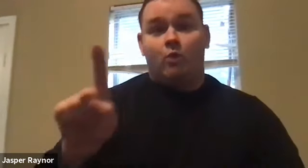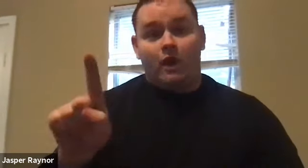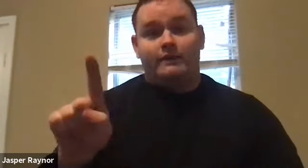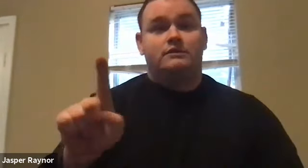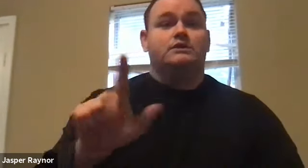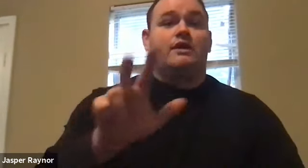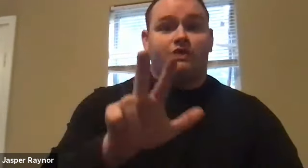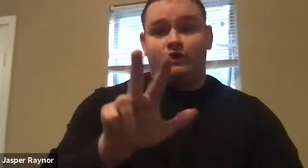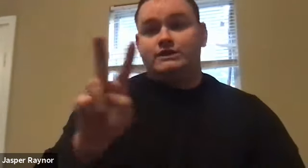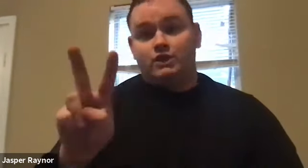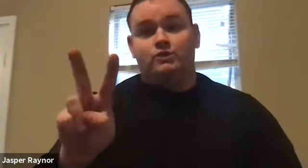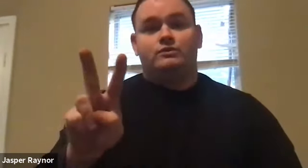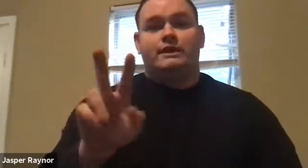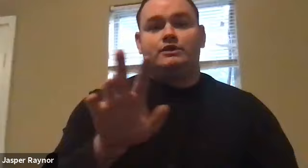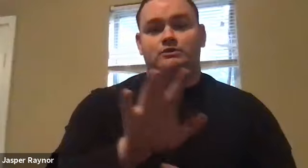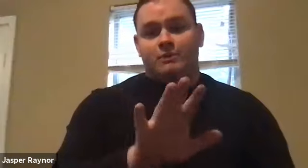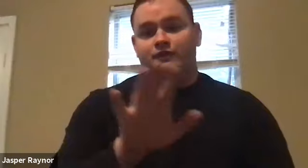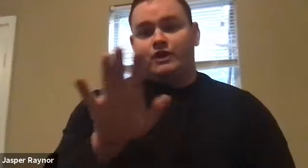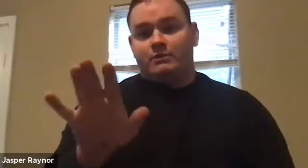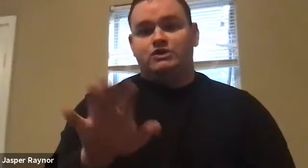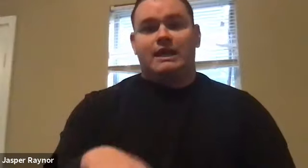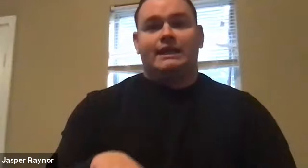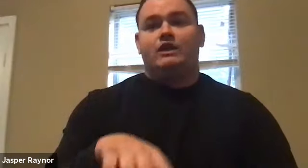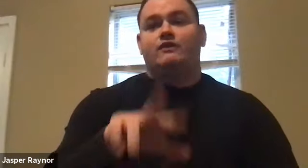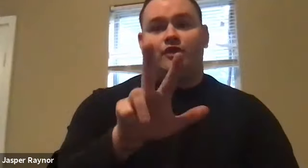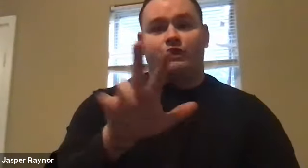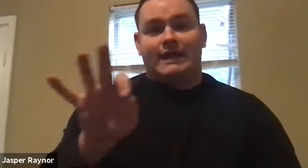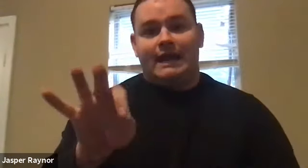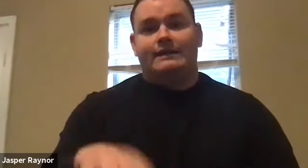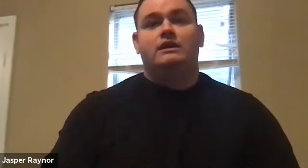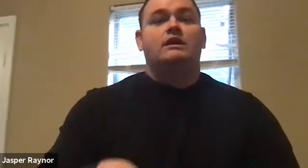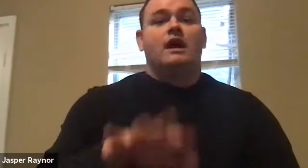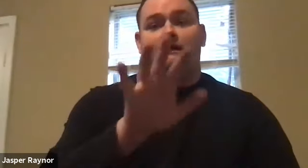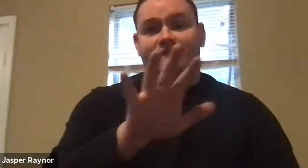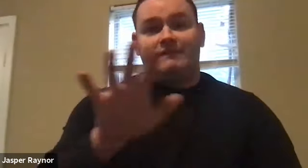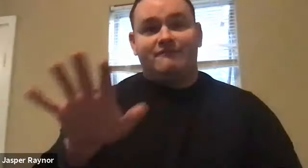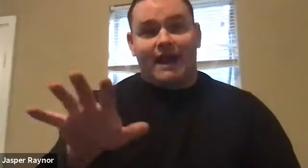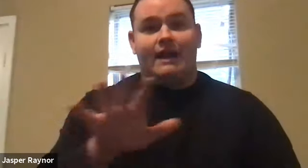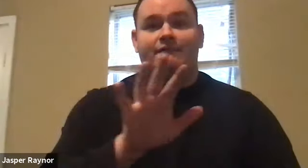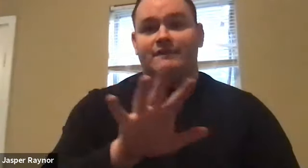31, 32. And you just move your number slightly over. 39, 55,